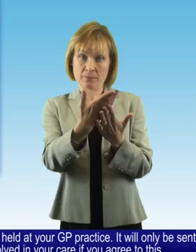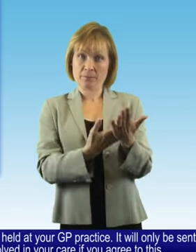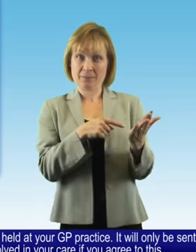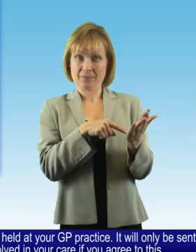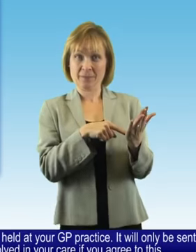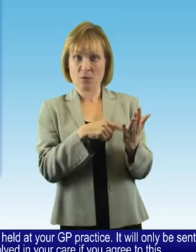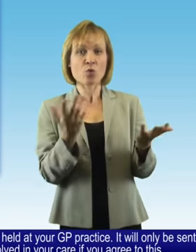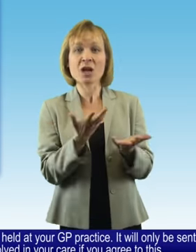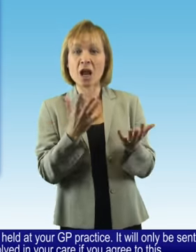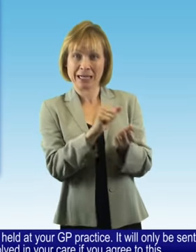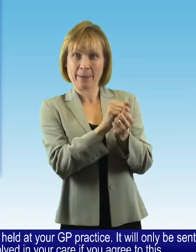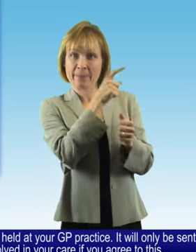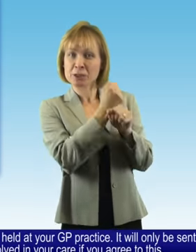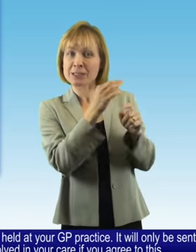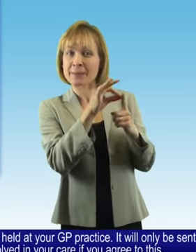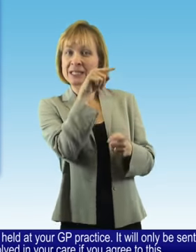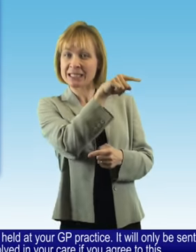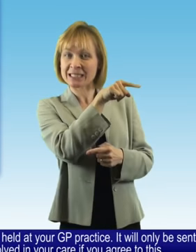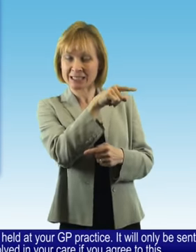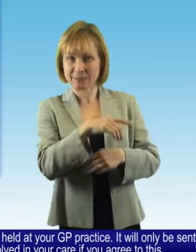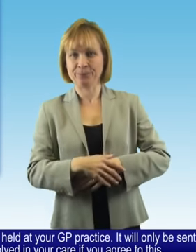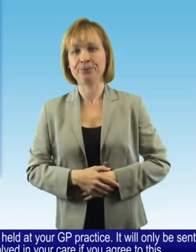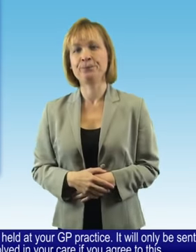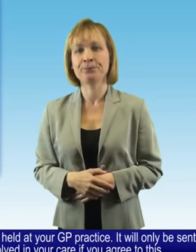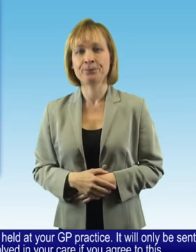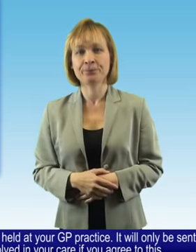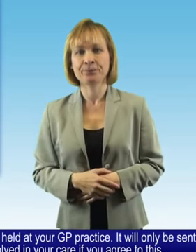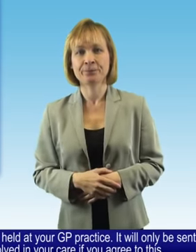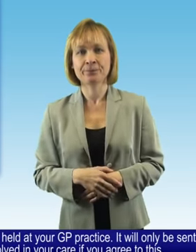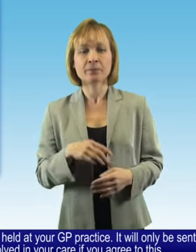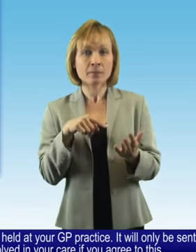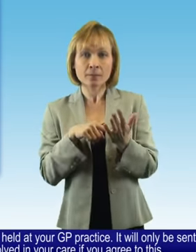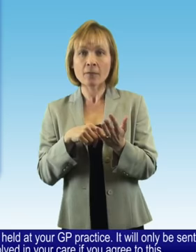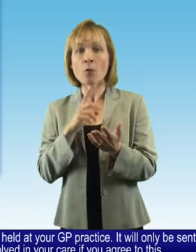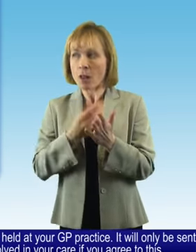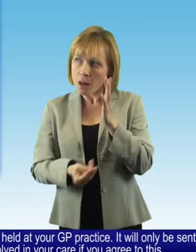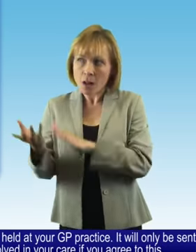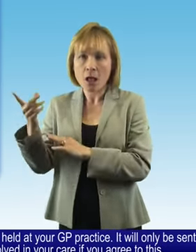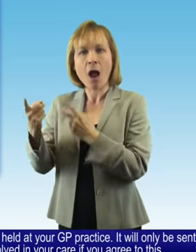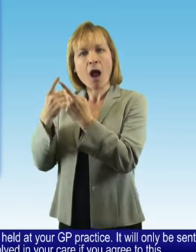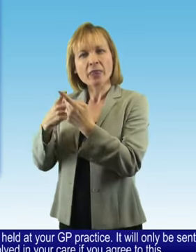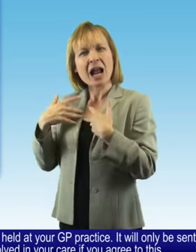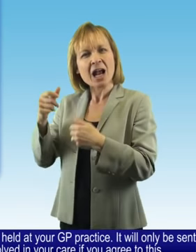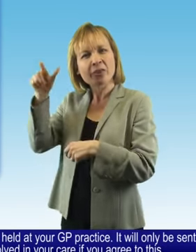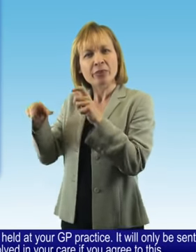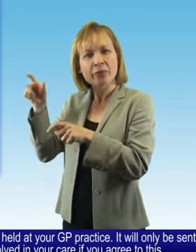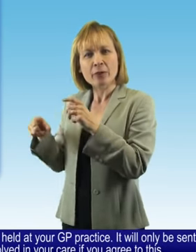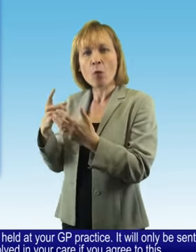Your key information summary will be held at your GP practice. It will only be sent to other health professionals involved in